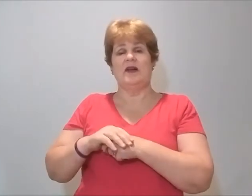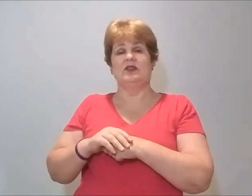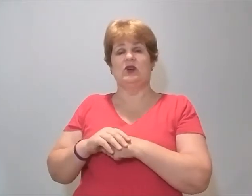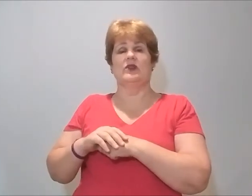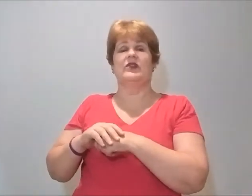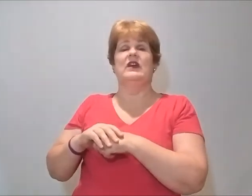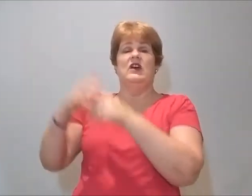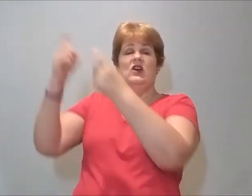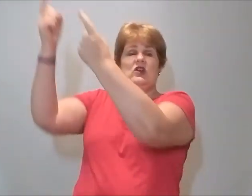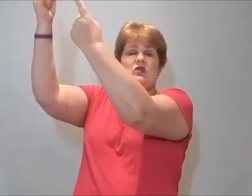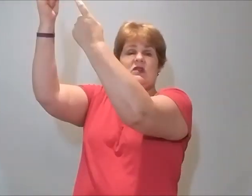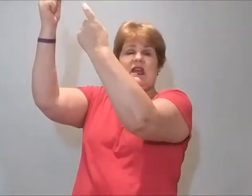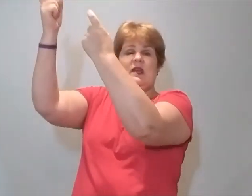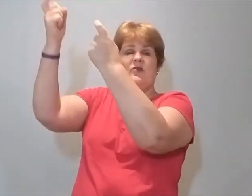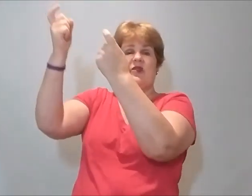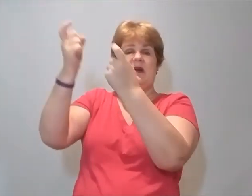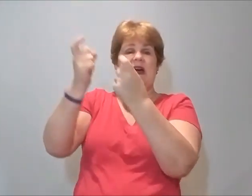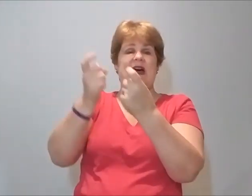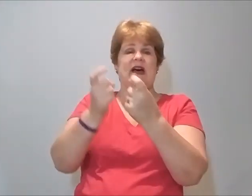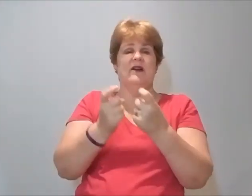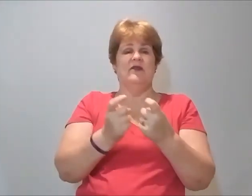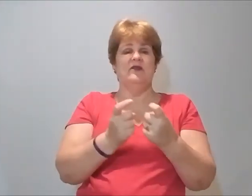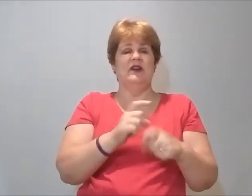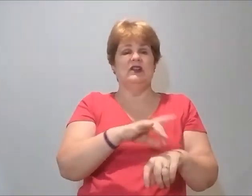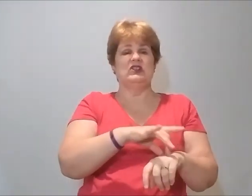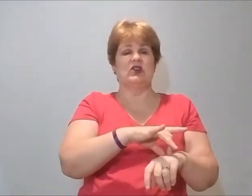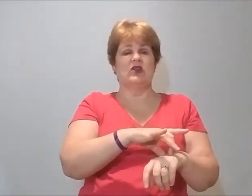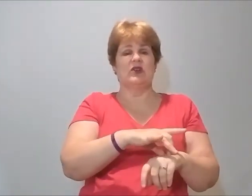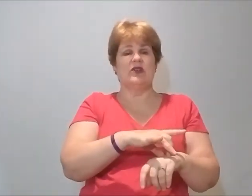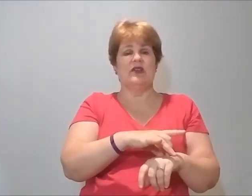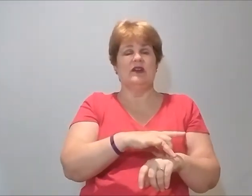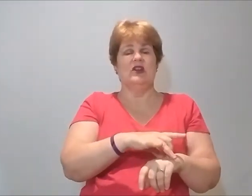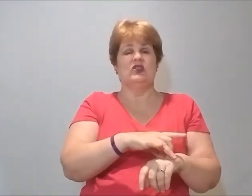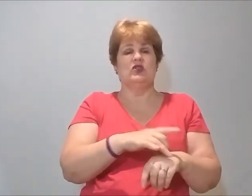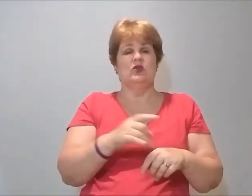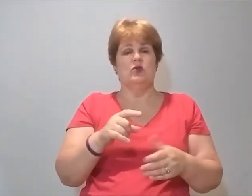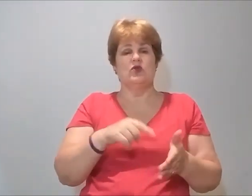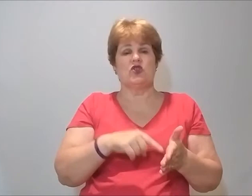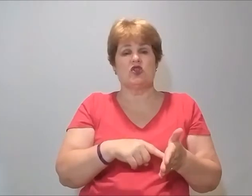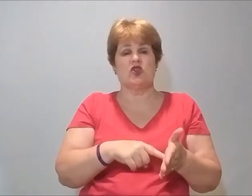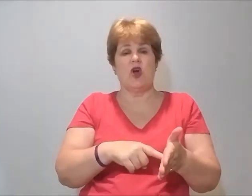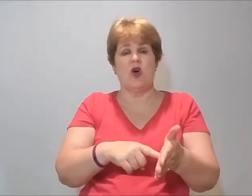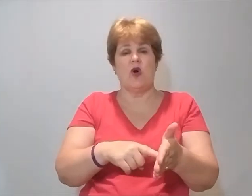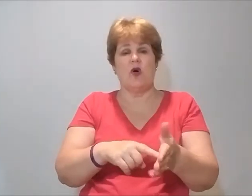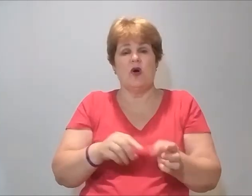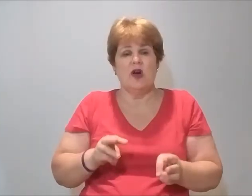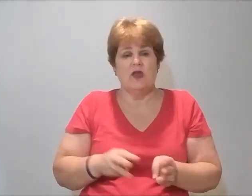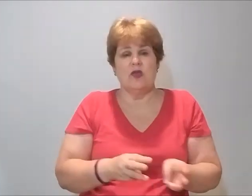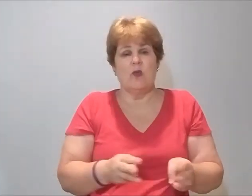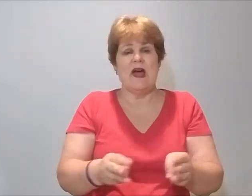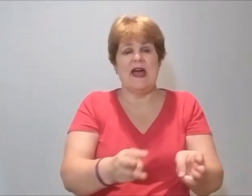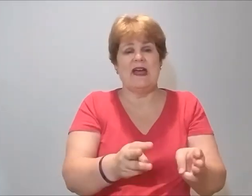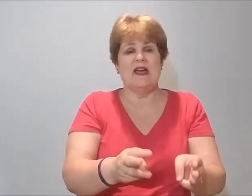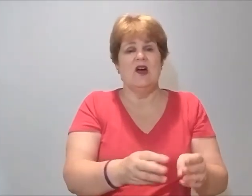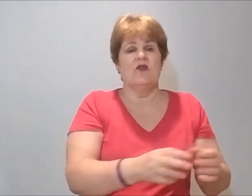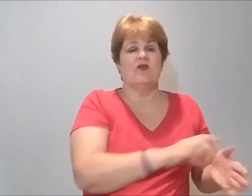to earth. You came from heaven to earth to show the way. From